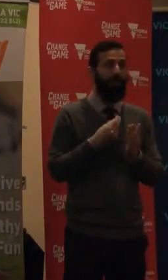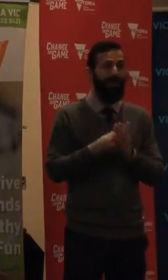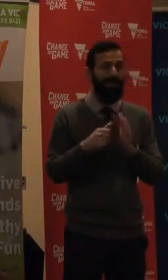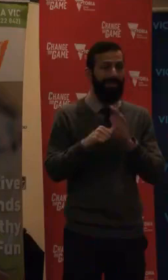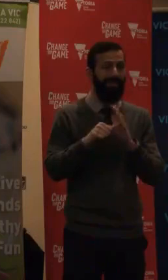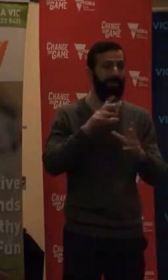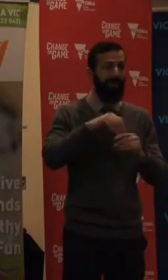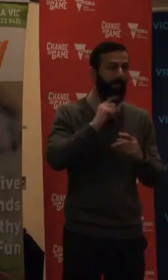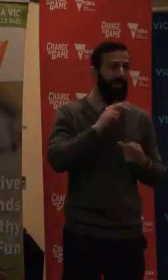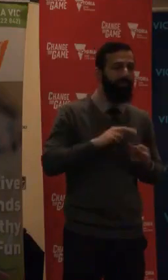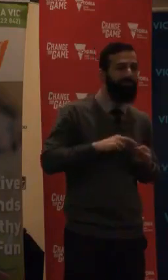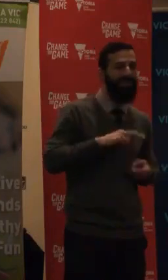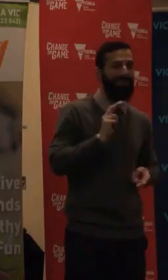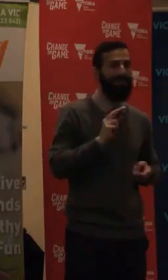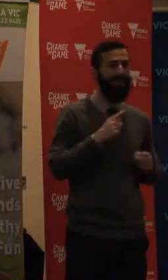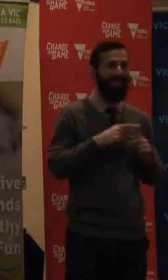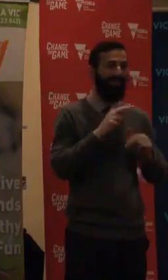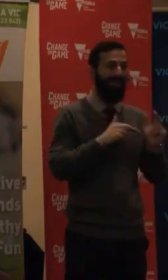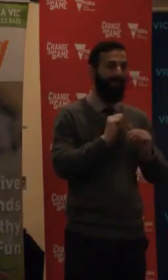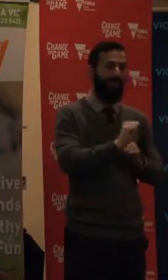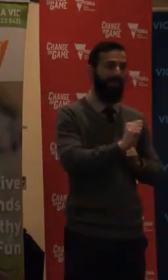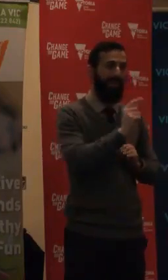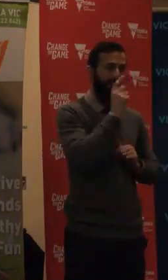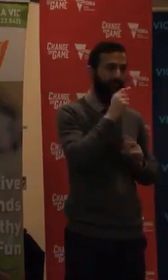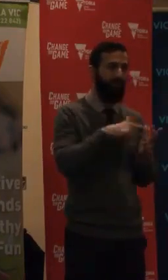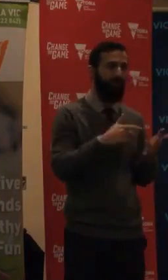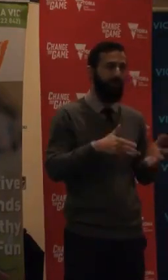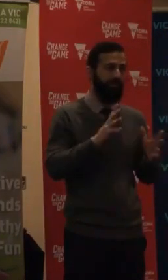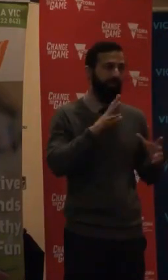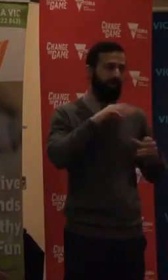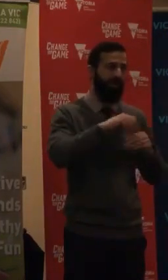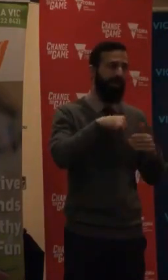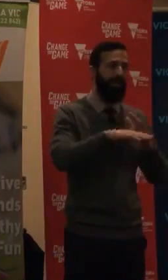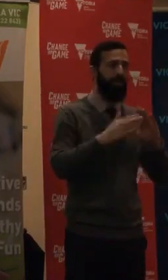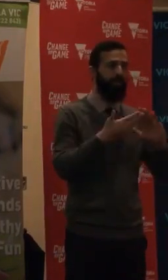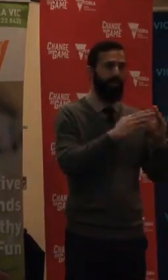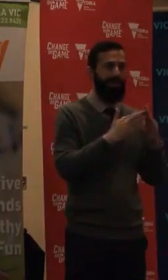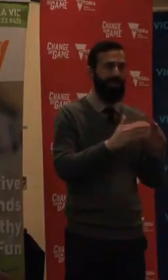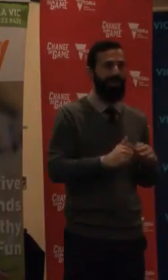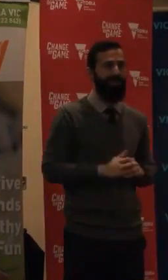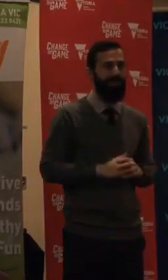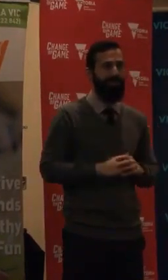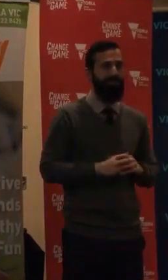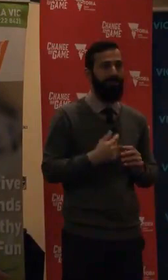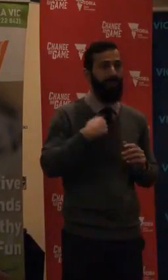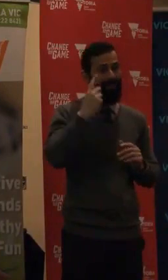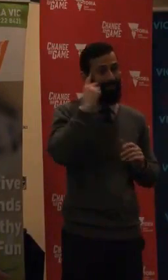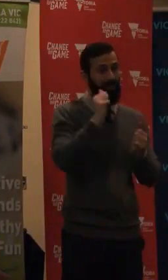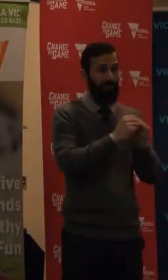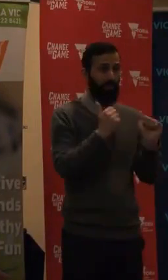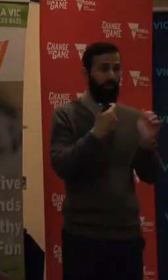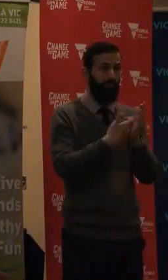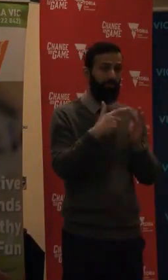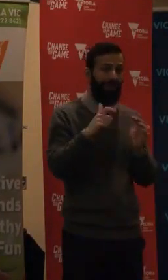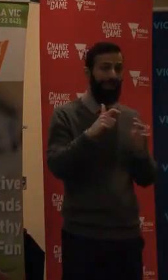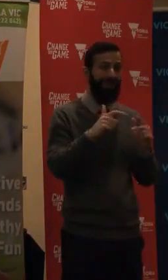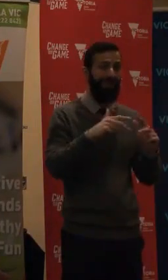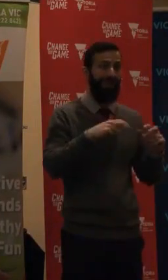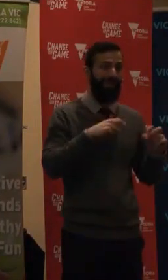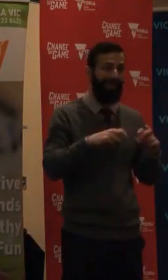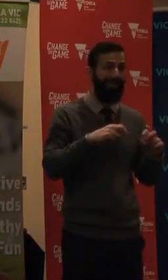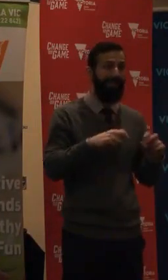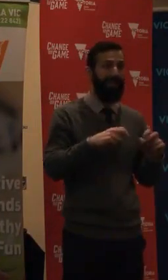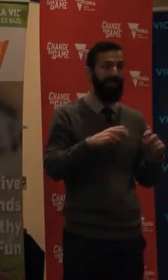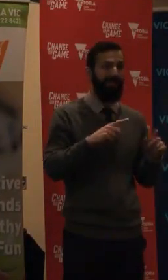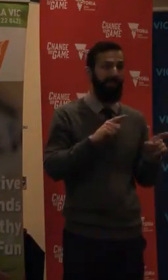participation, and that it will develop their capacity to actively take part in the community. I think sport, recreation and activity ticks most